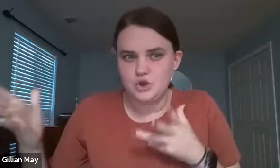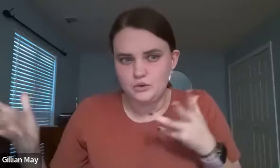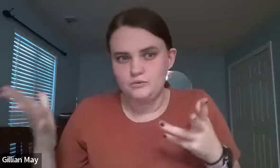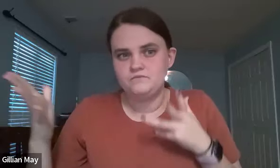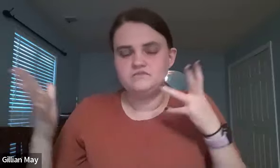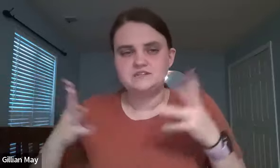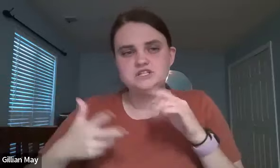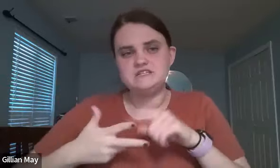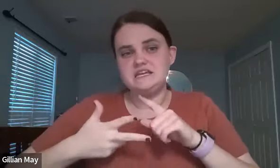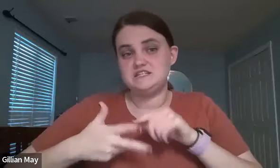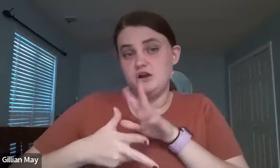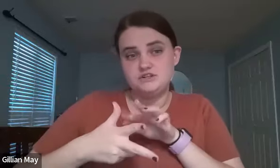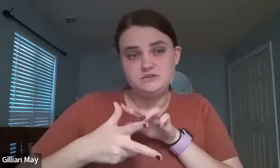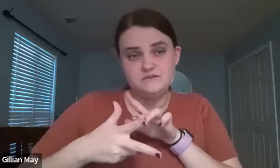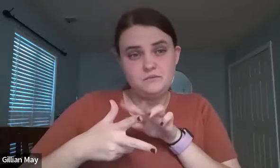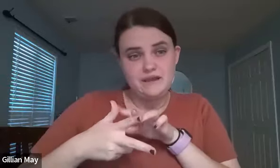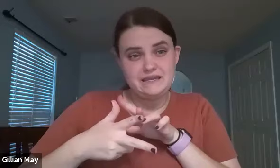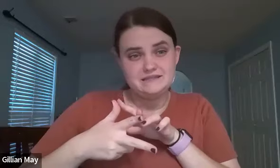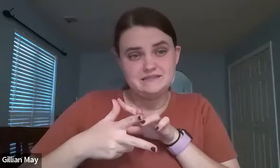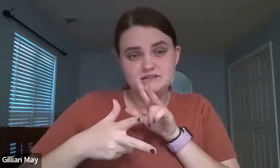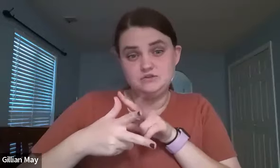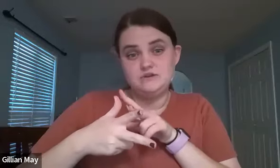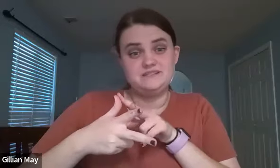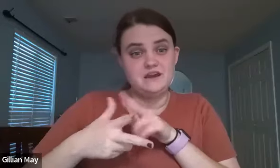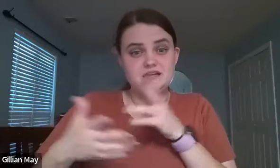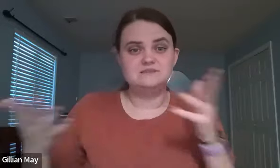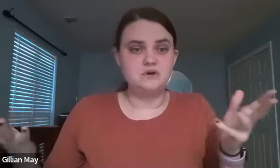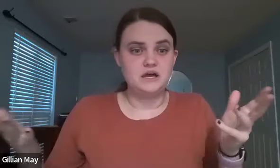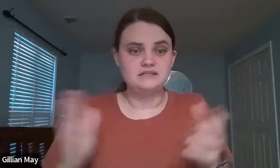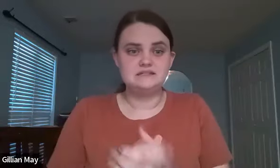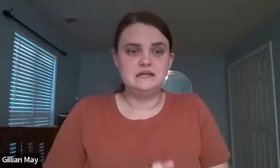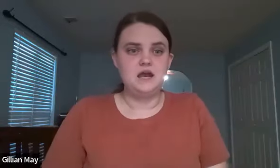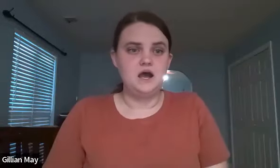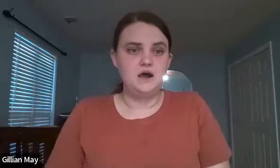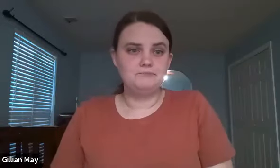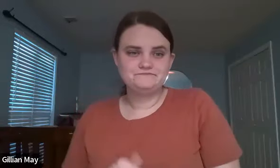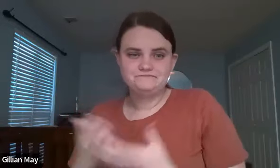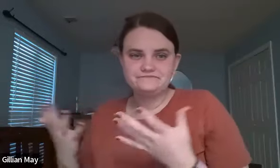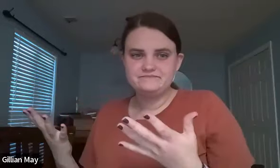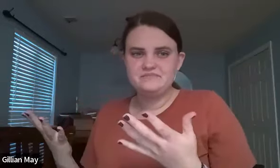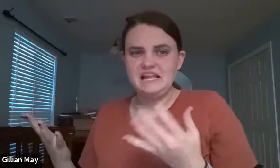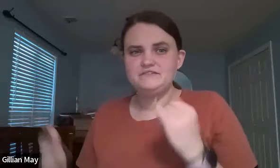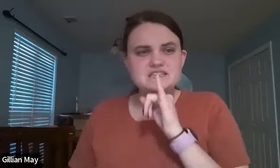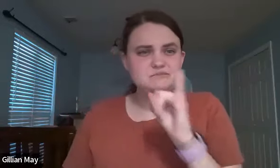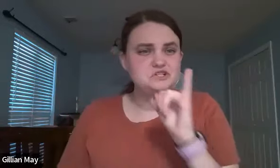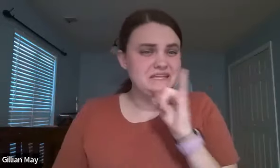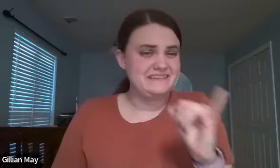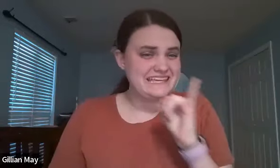So that's what she's saying, is there are two different ways, two different signs, but if you see someone doing